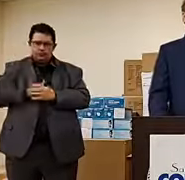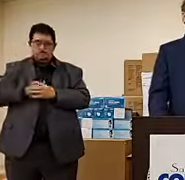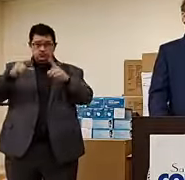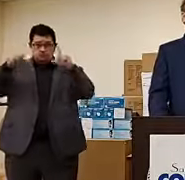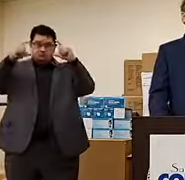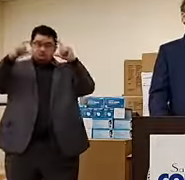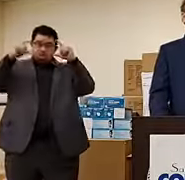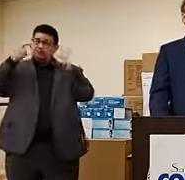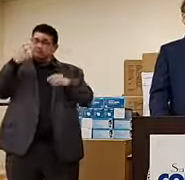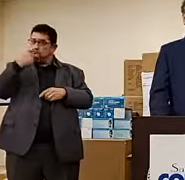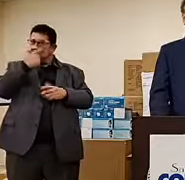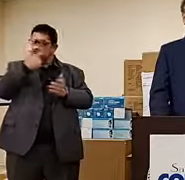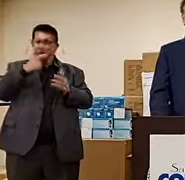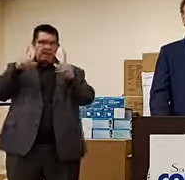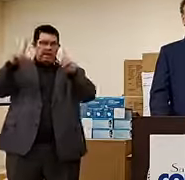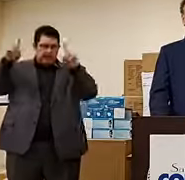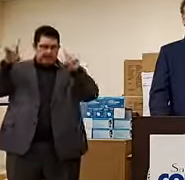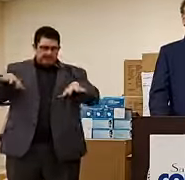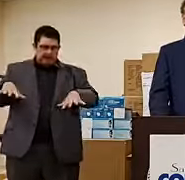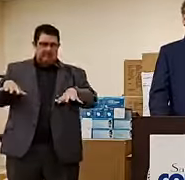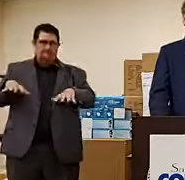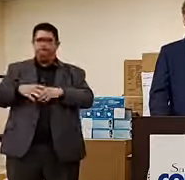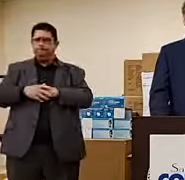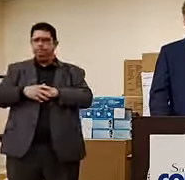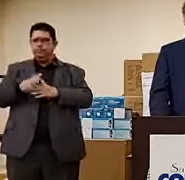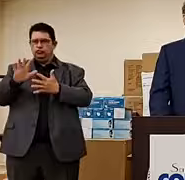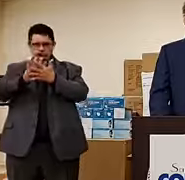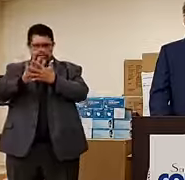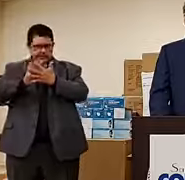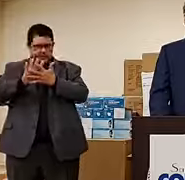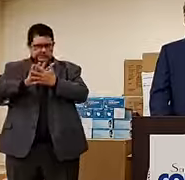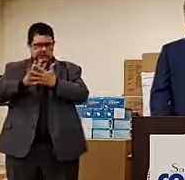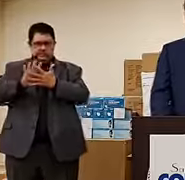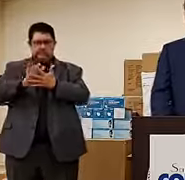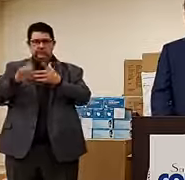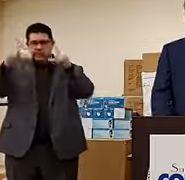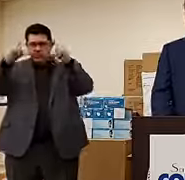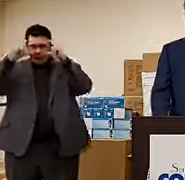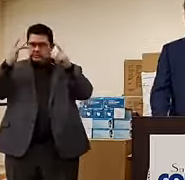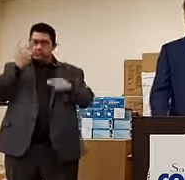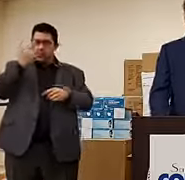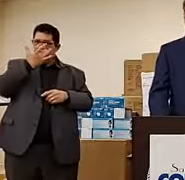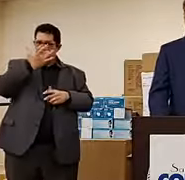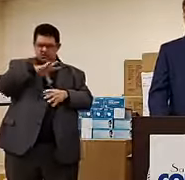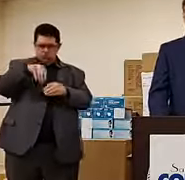included. This includes eye exams, screenings, glasses, and contacts.